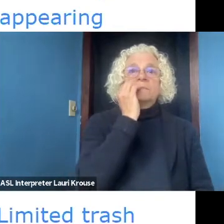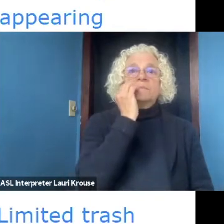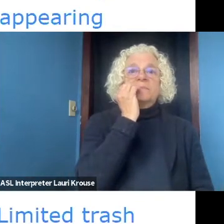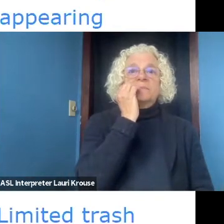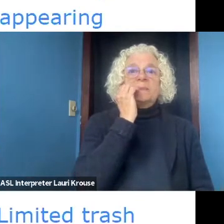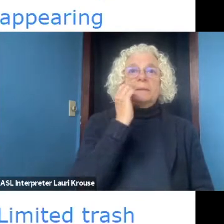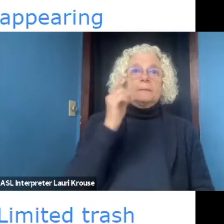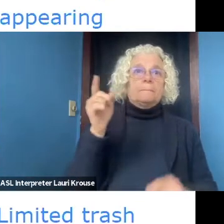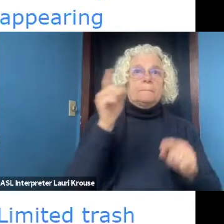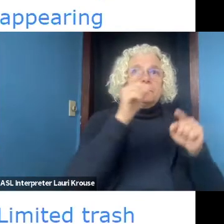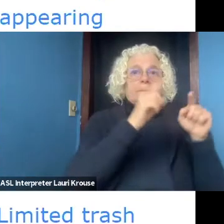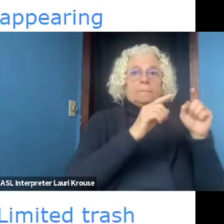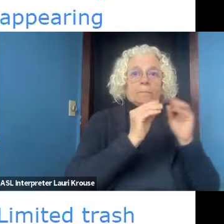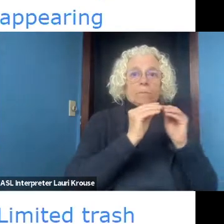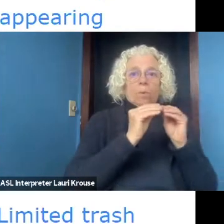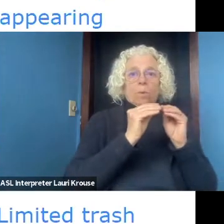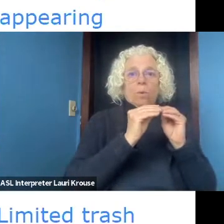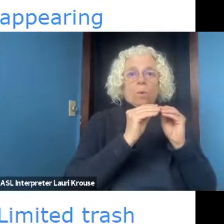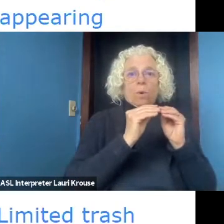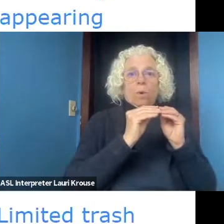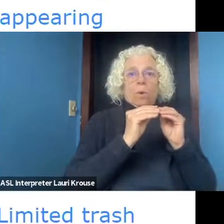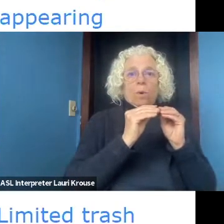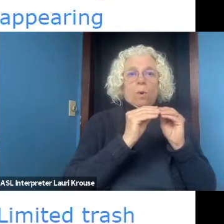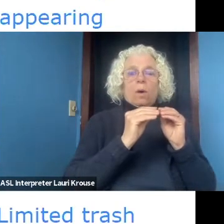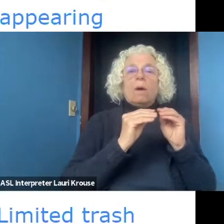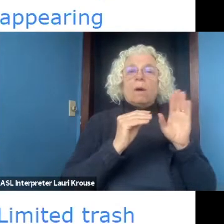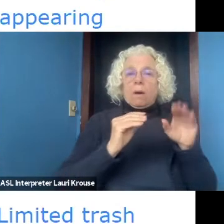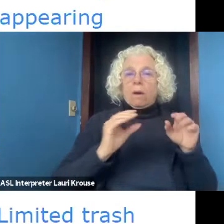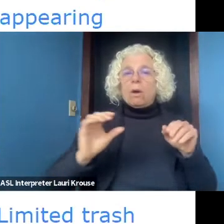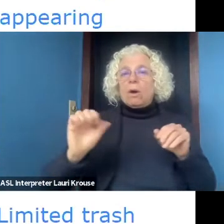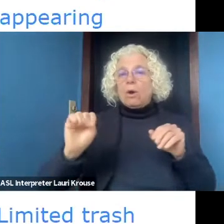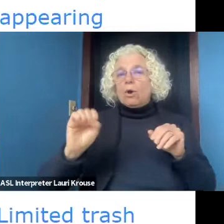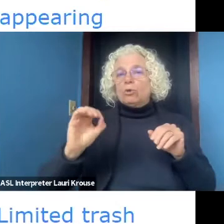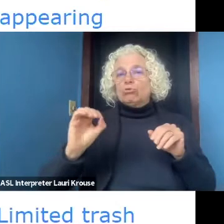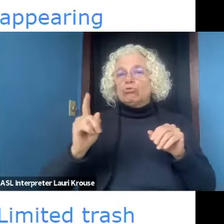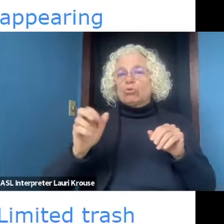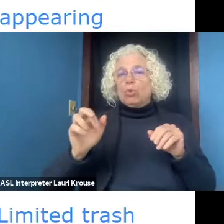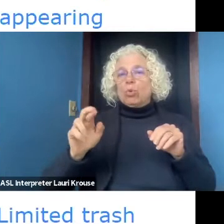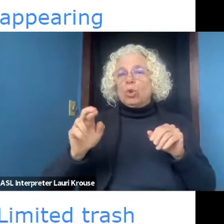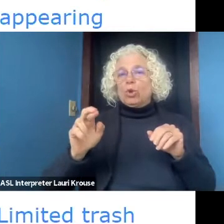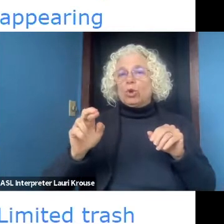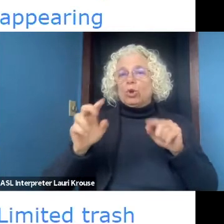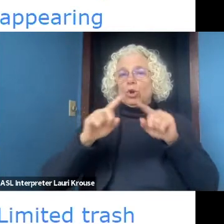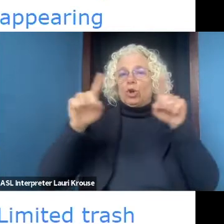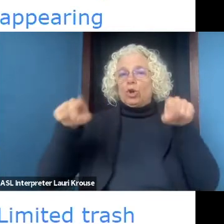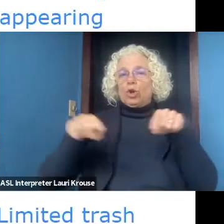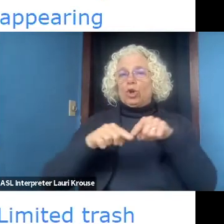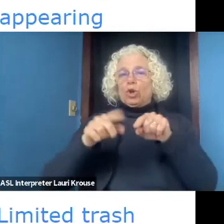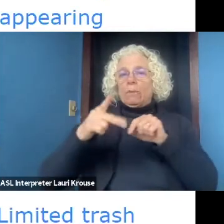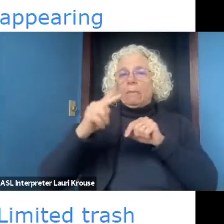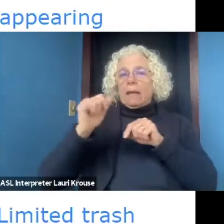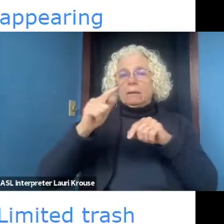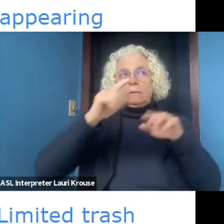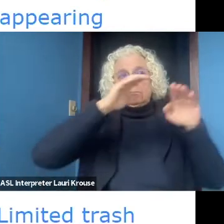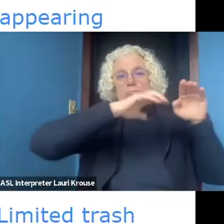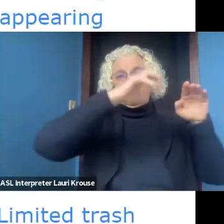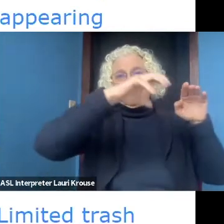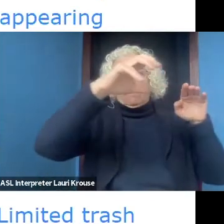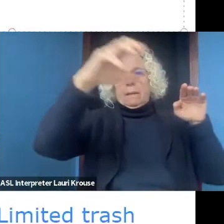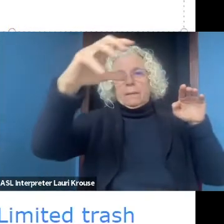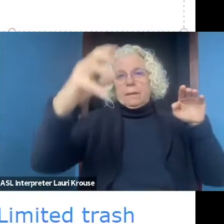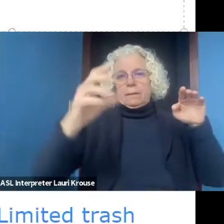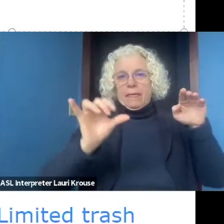City parks. Solar panels. Yes, there's been a big push in solar panels.